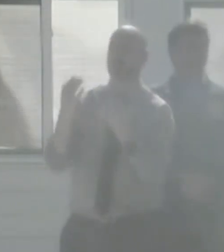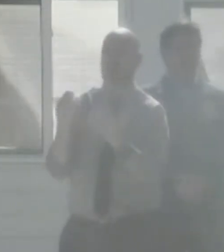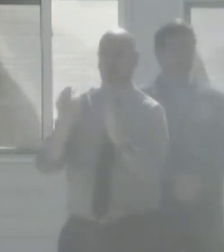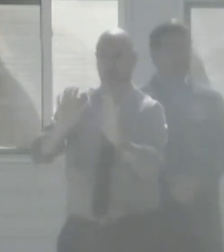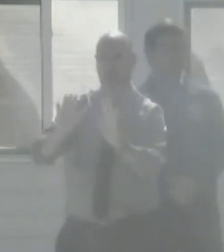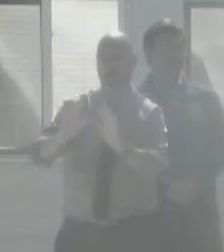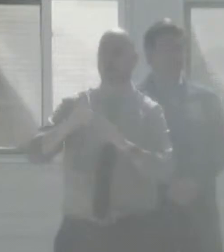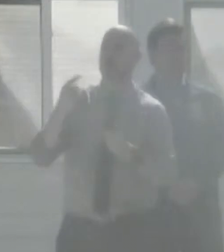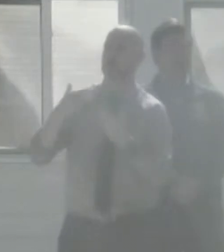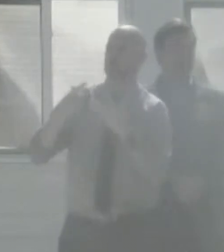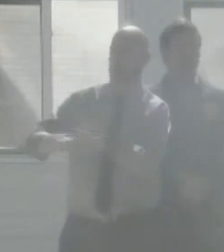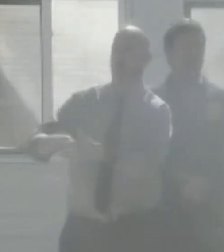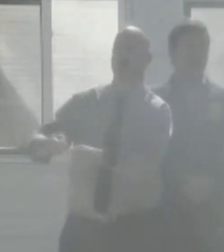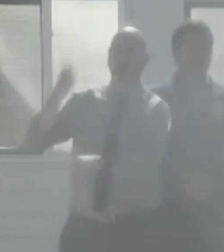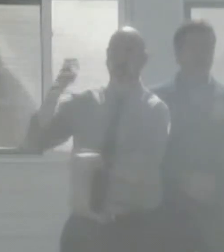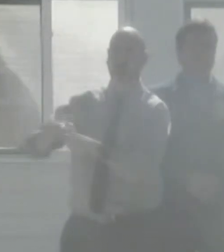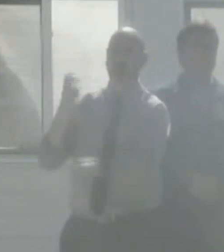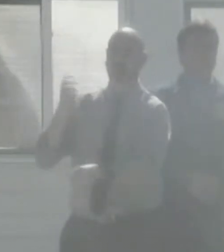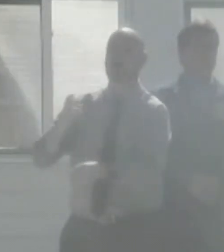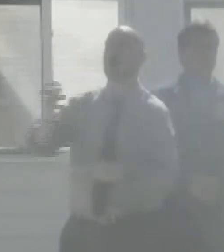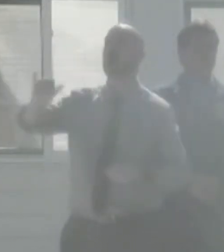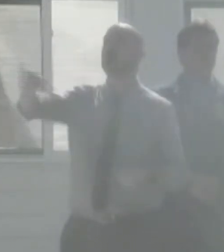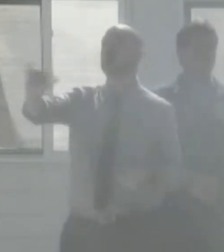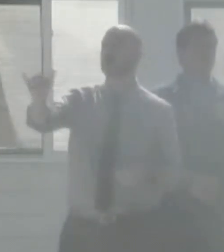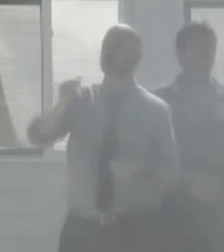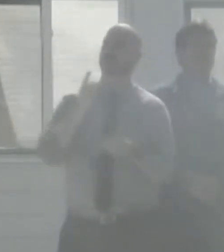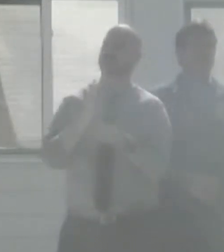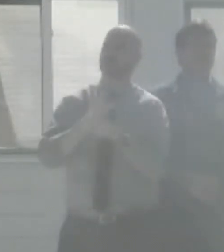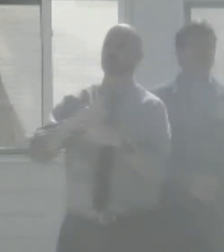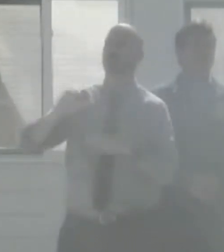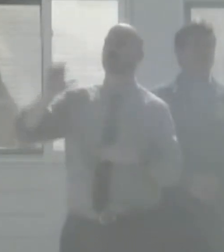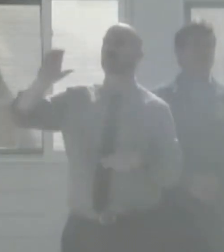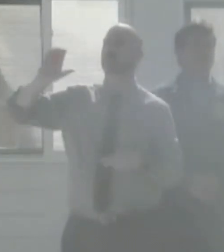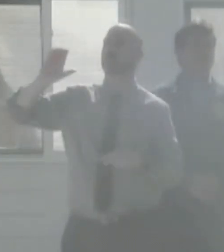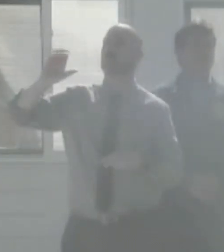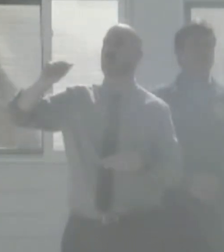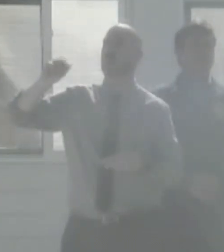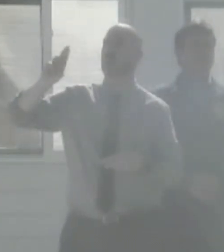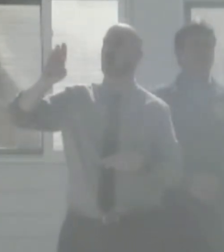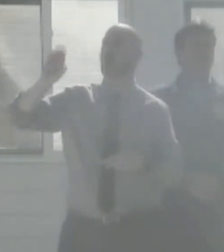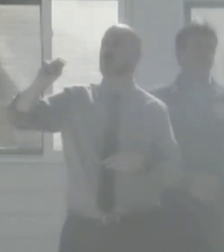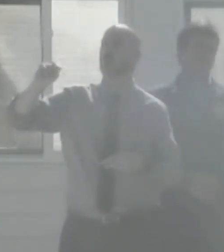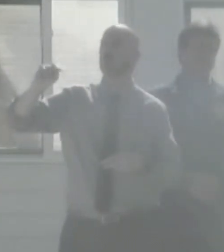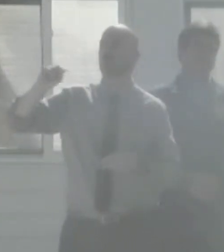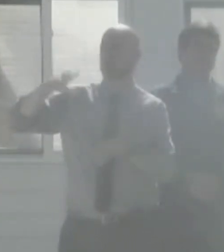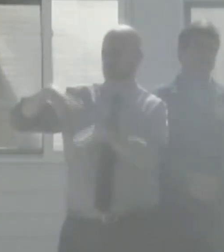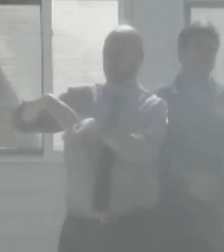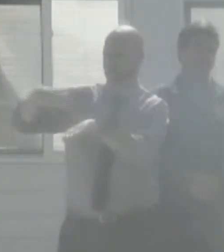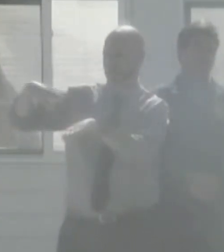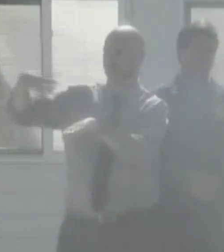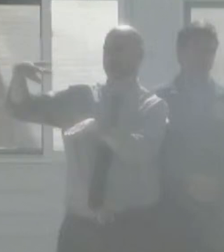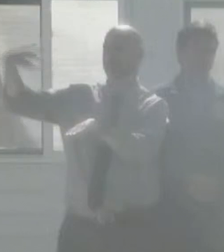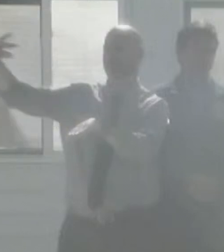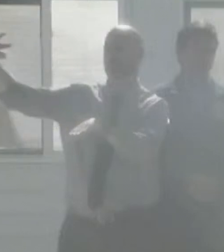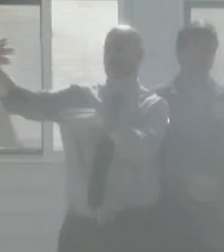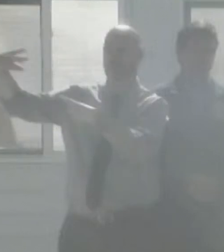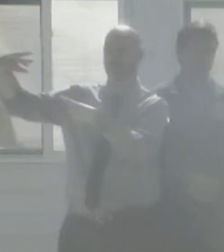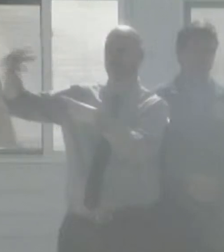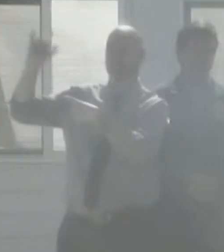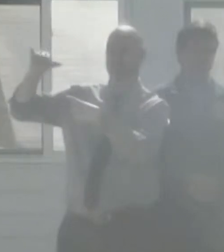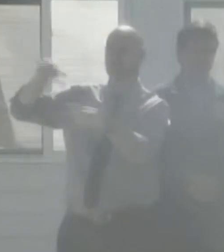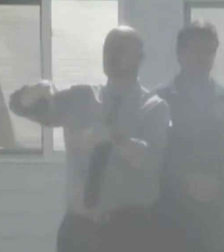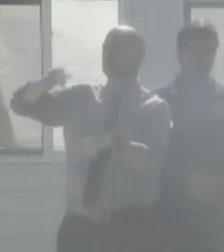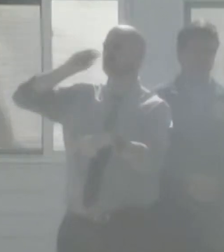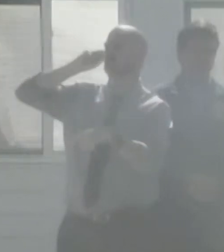fumes can be deadly, and then you'll be able to be warned about those. If you are beginning your cleanup process, please ensure you are wearing